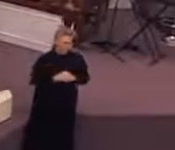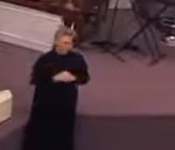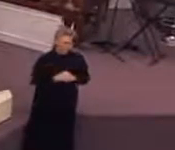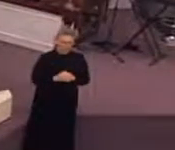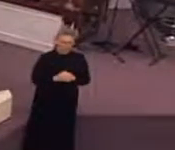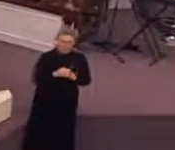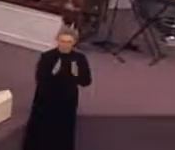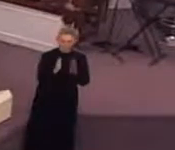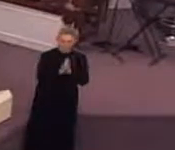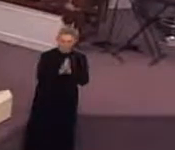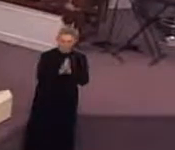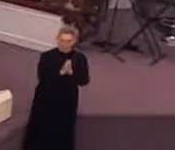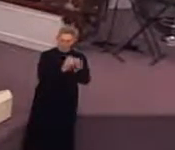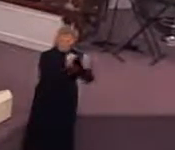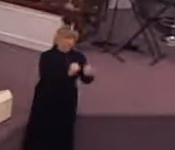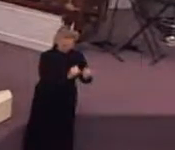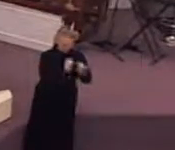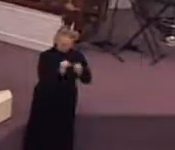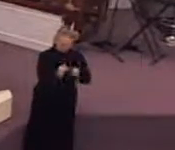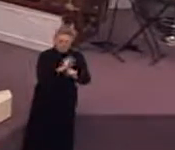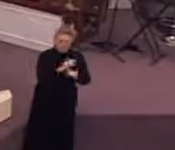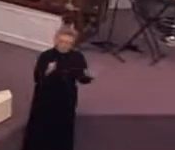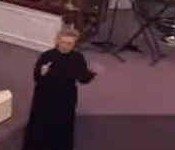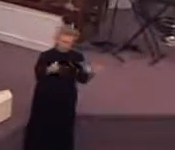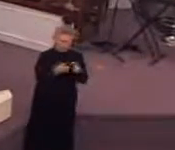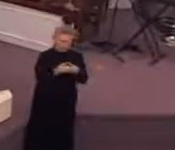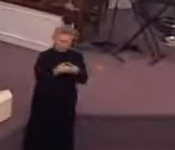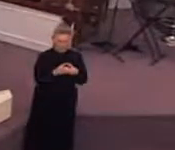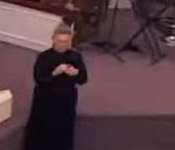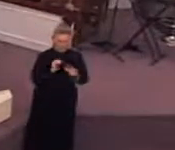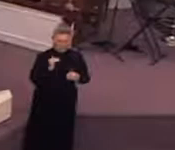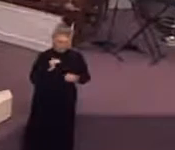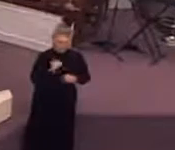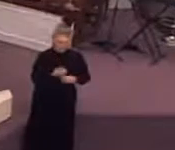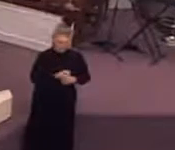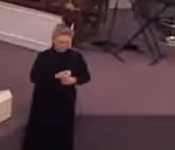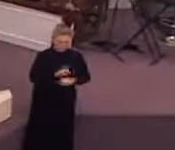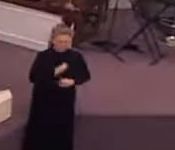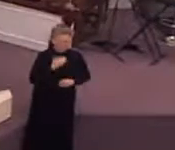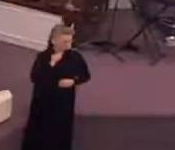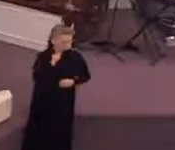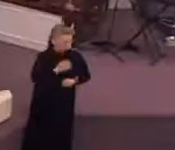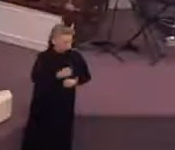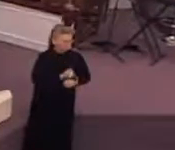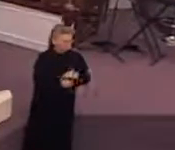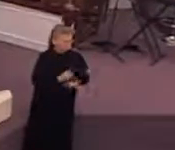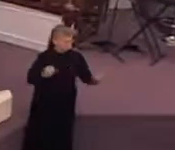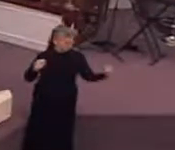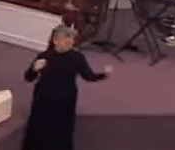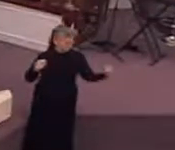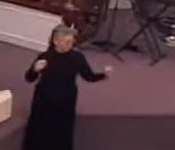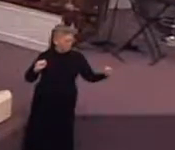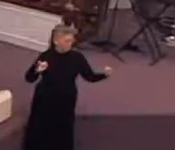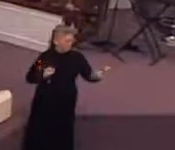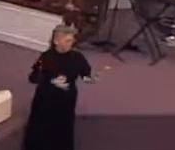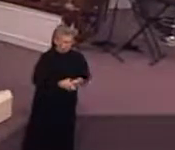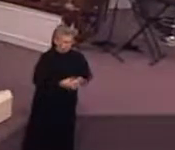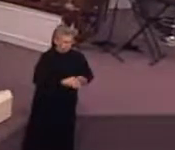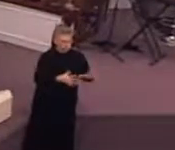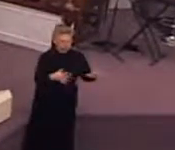When we pray individually and collectively, souls will be saved and set free from the bondages of sin and